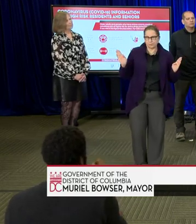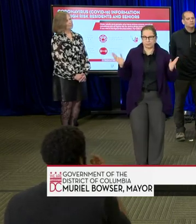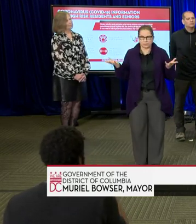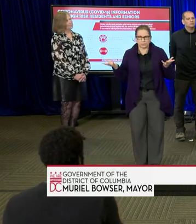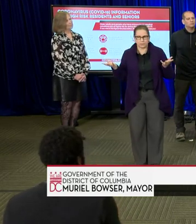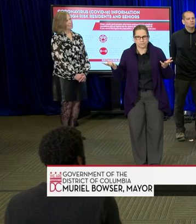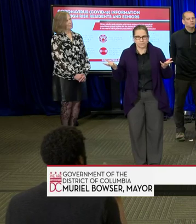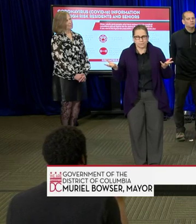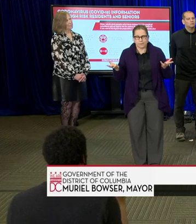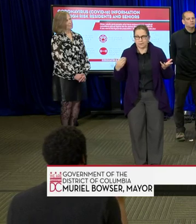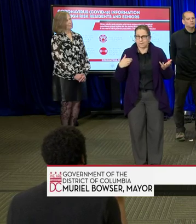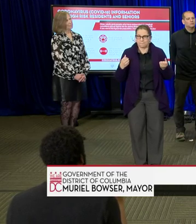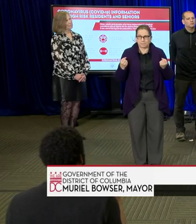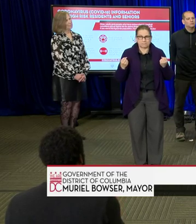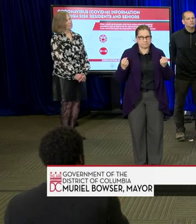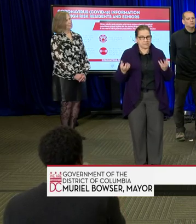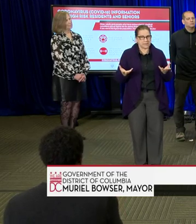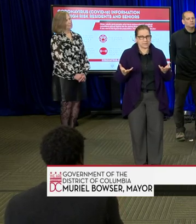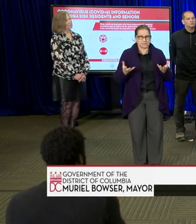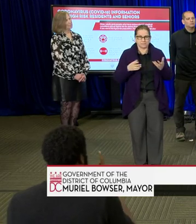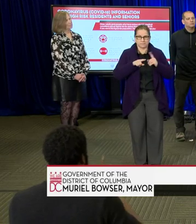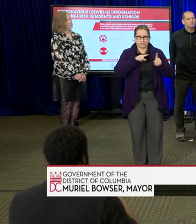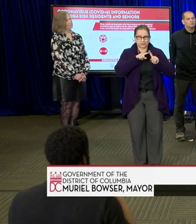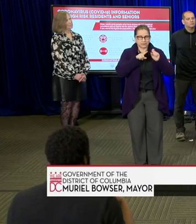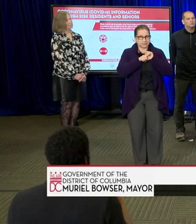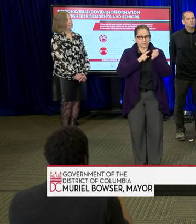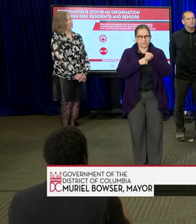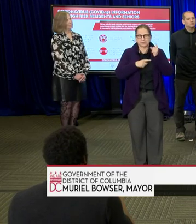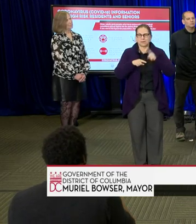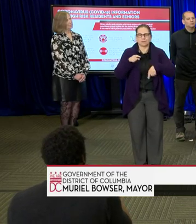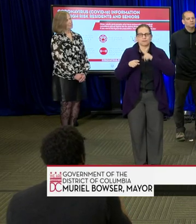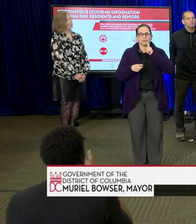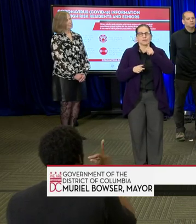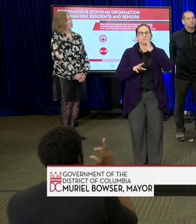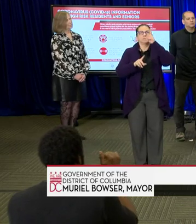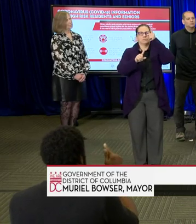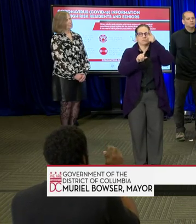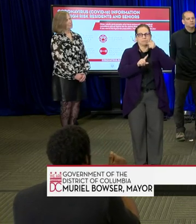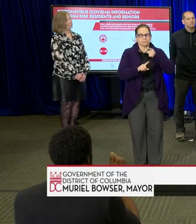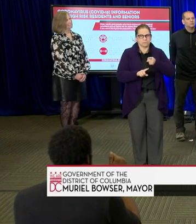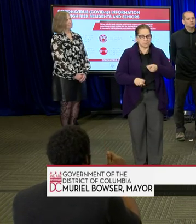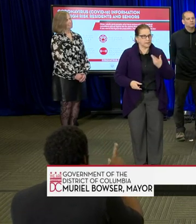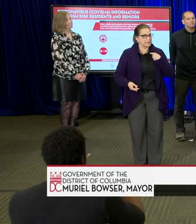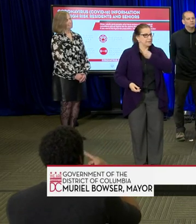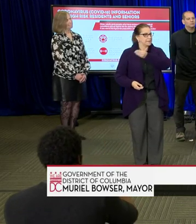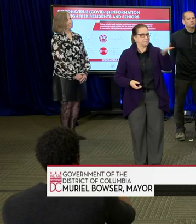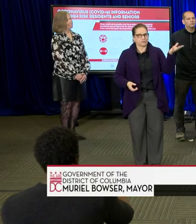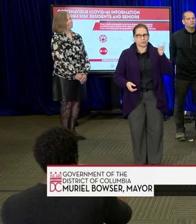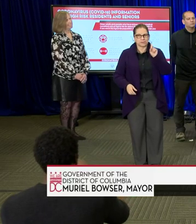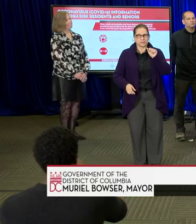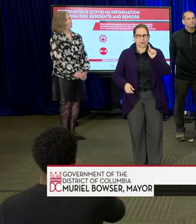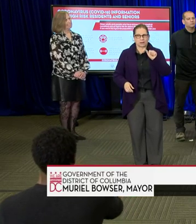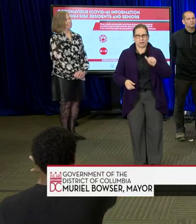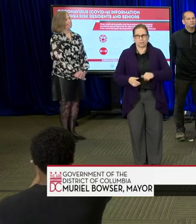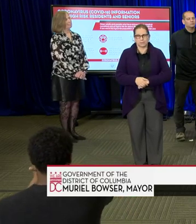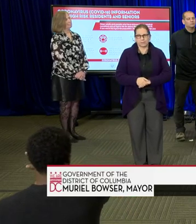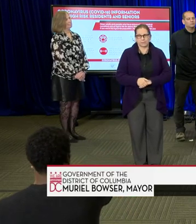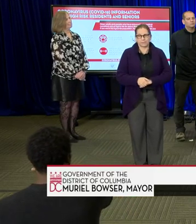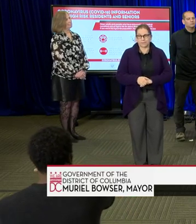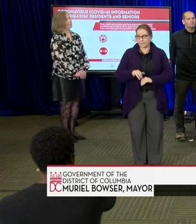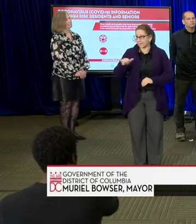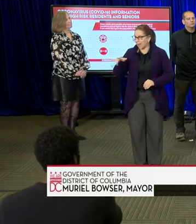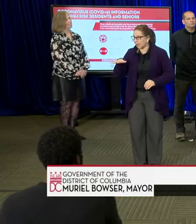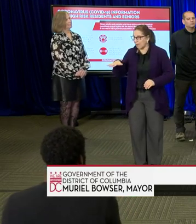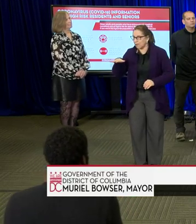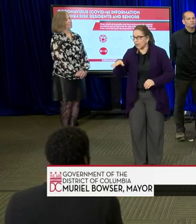this time, are unable to provide any public data around geography of where cases are in the District of Columbia.